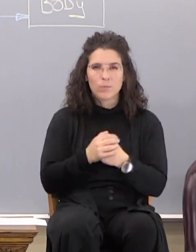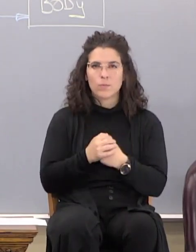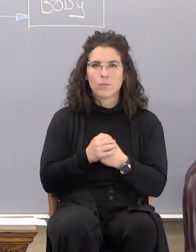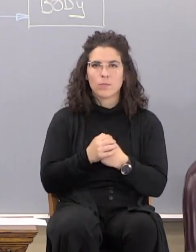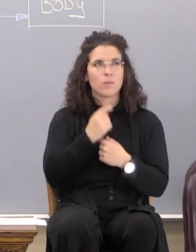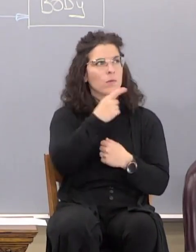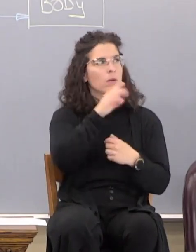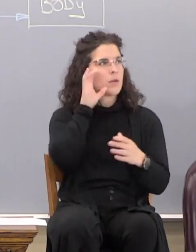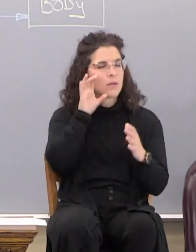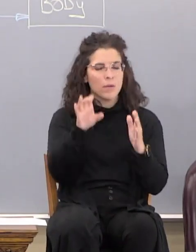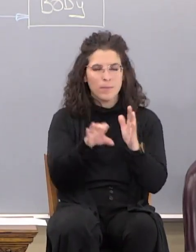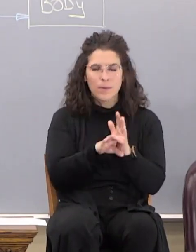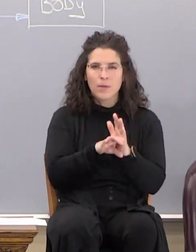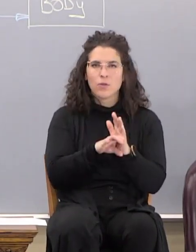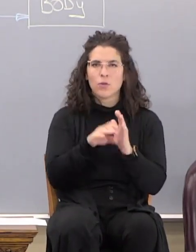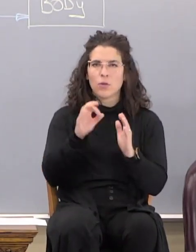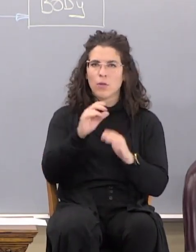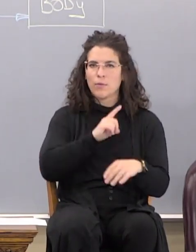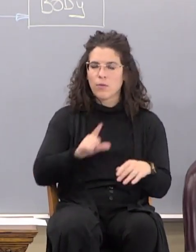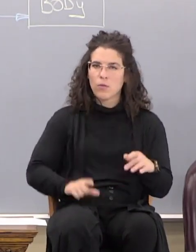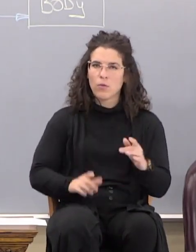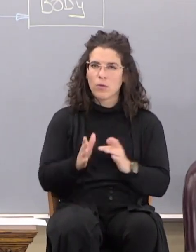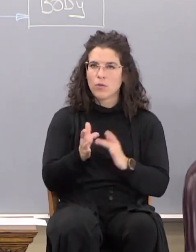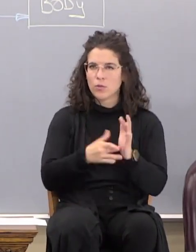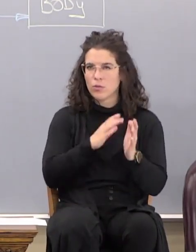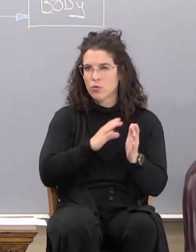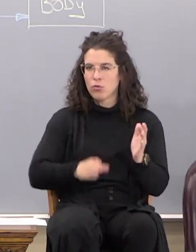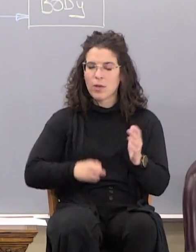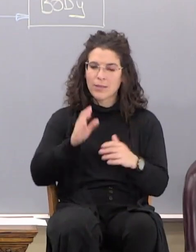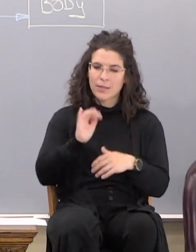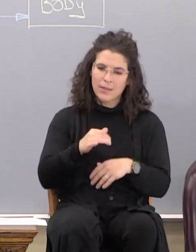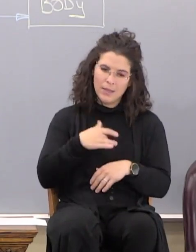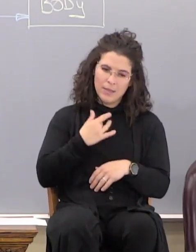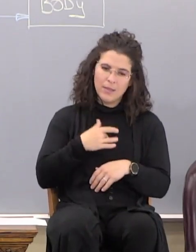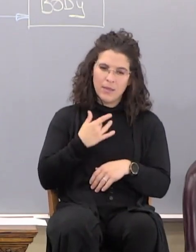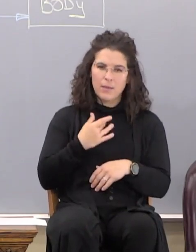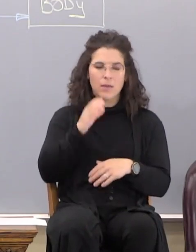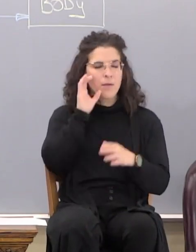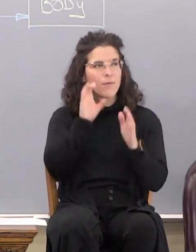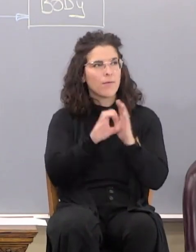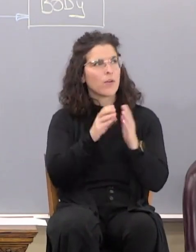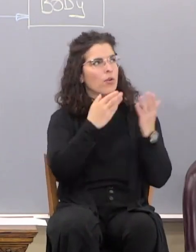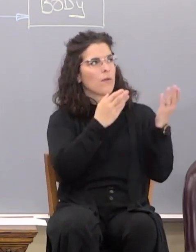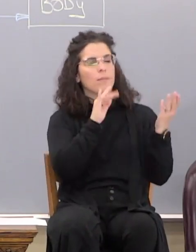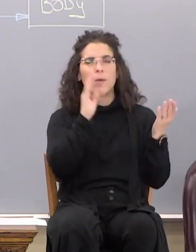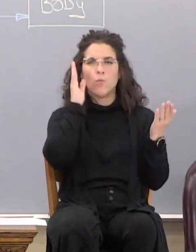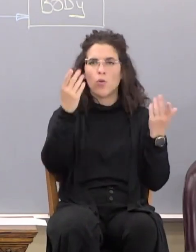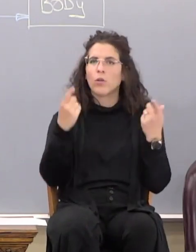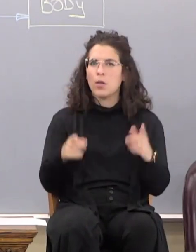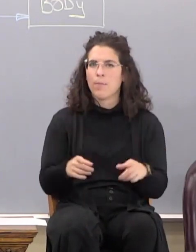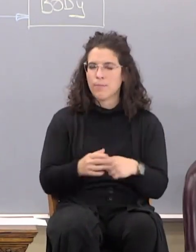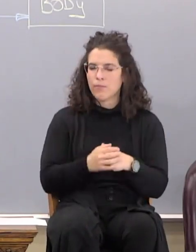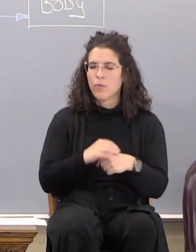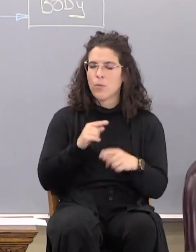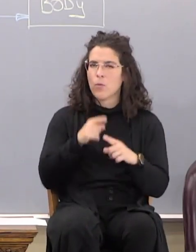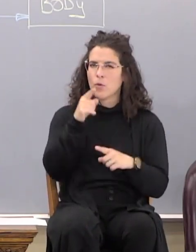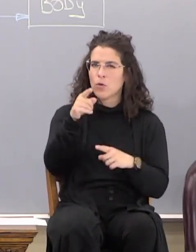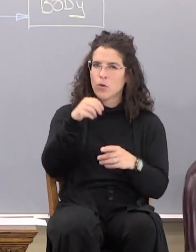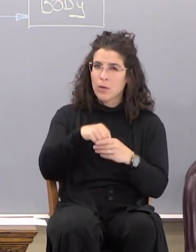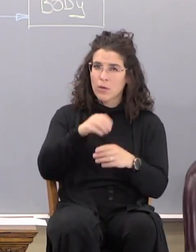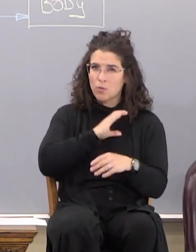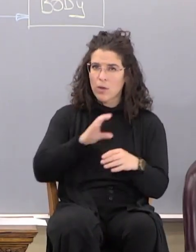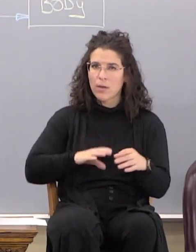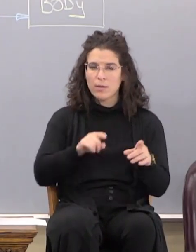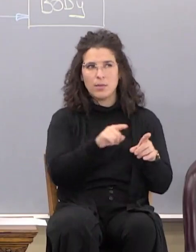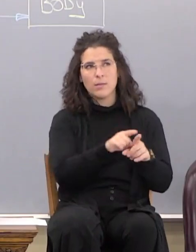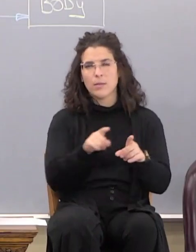a picture of the Lord Jesus Christ in that sense, a figure of him that's to come. When you're in Christ, just like in